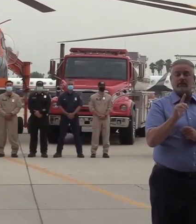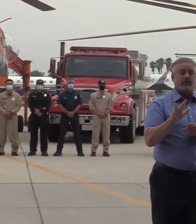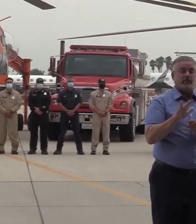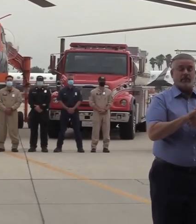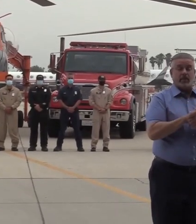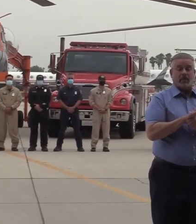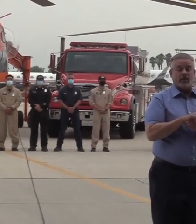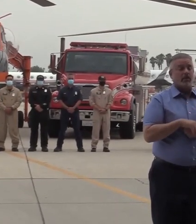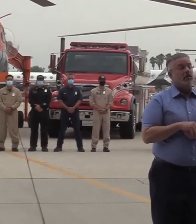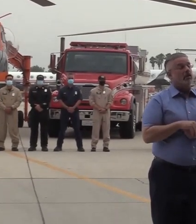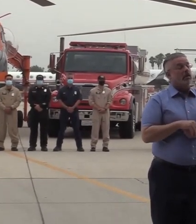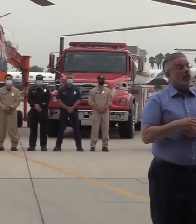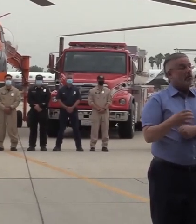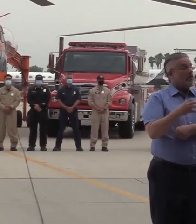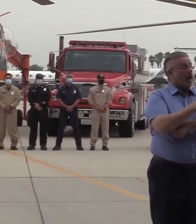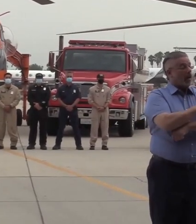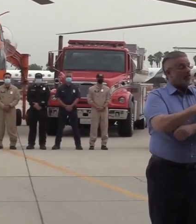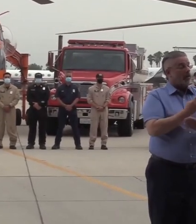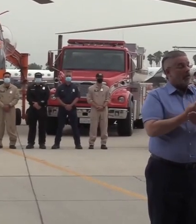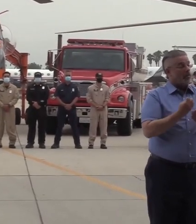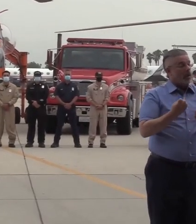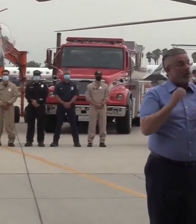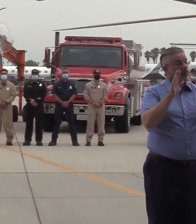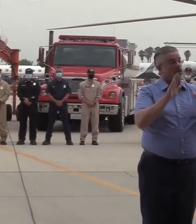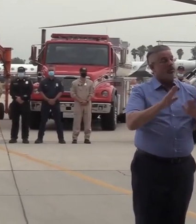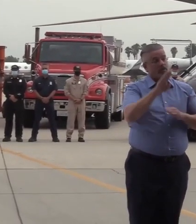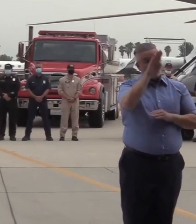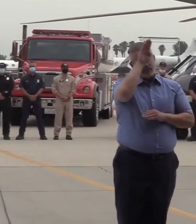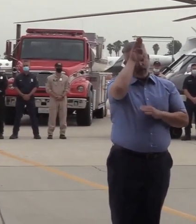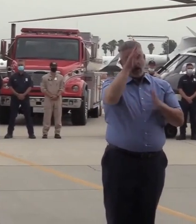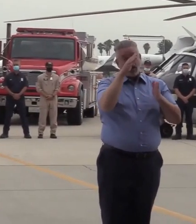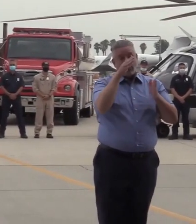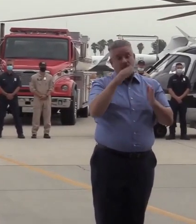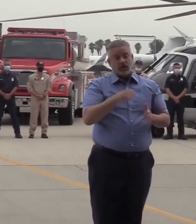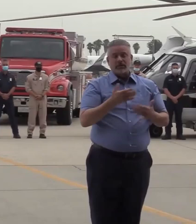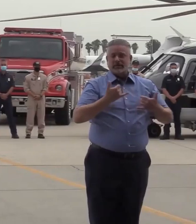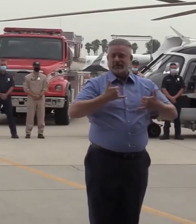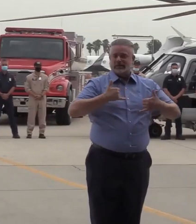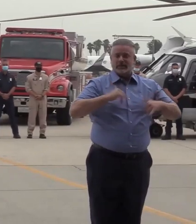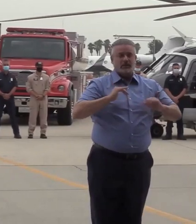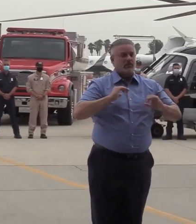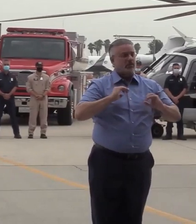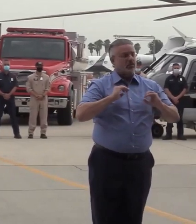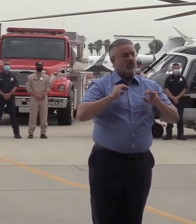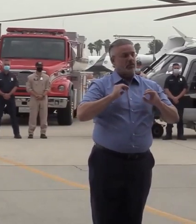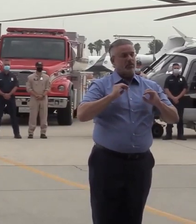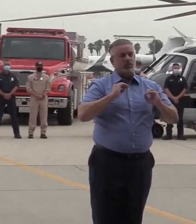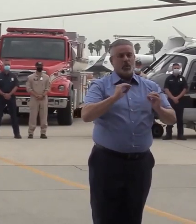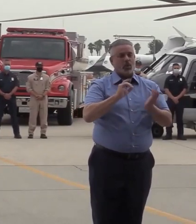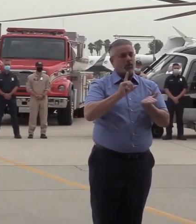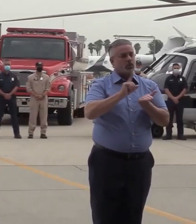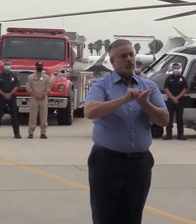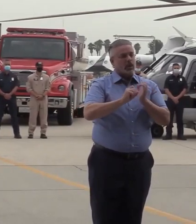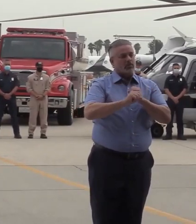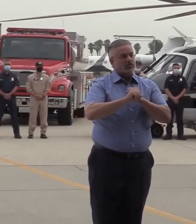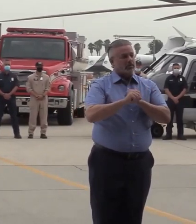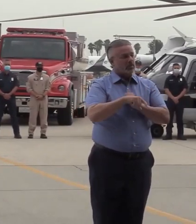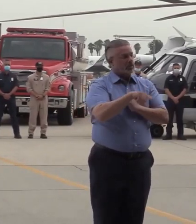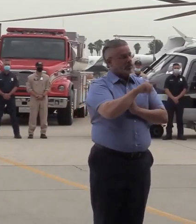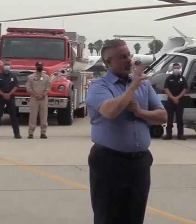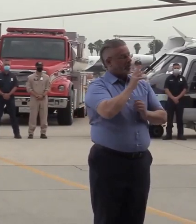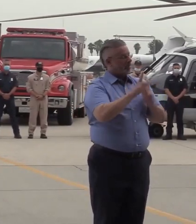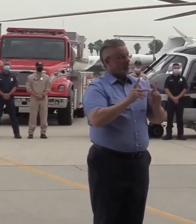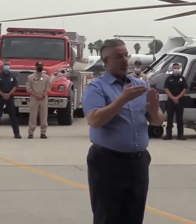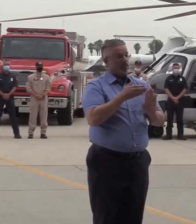filled. And this powerful equipment, our incredible firefighters, are making sure there have not been headlines. When talking to these men just